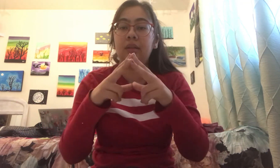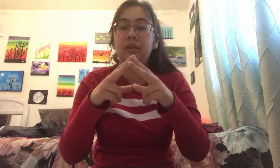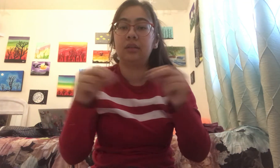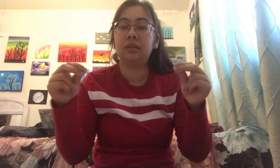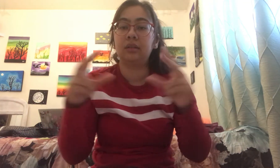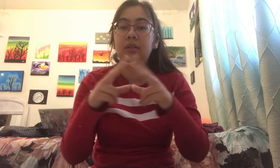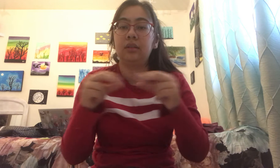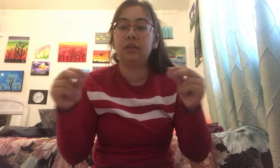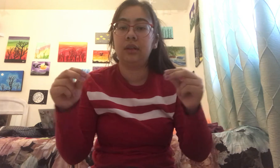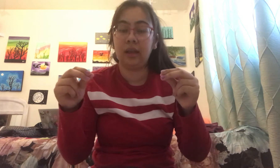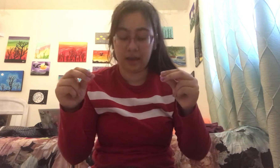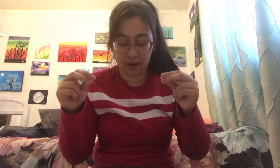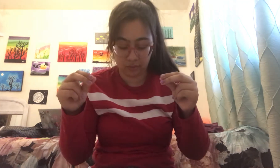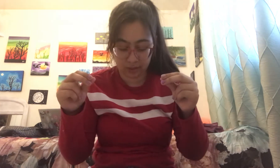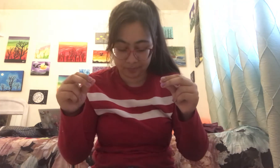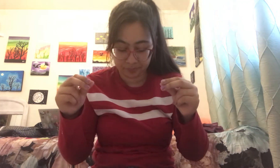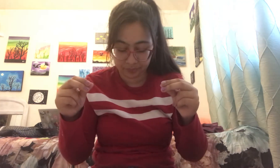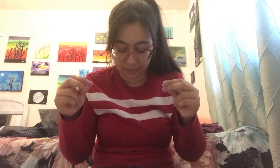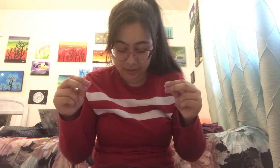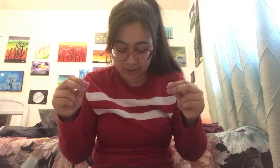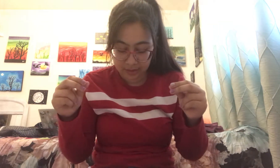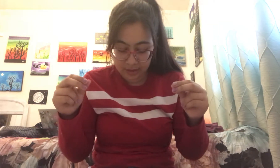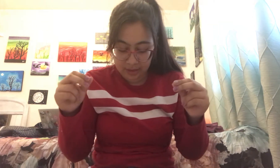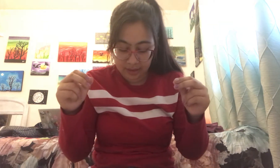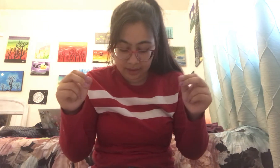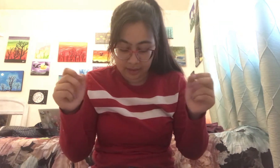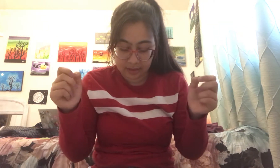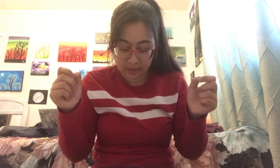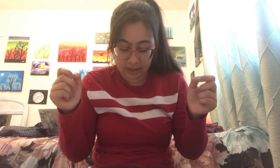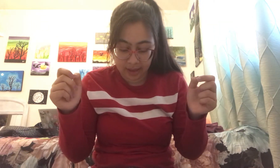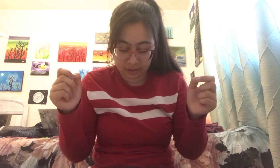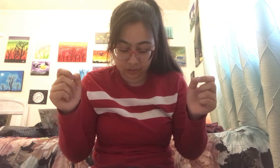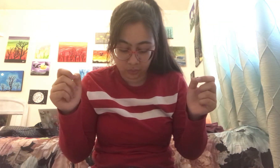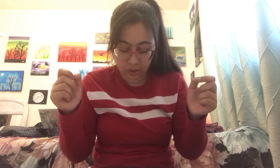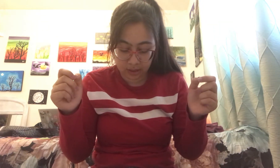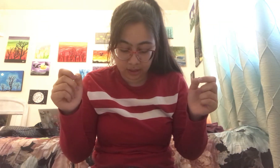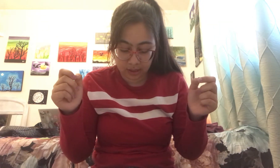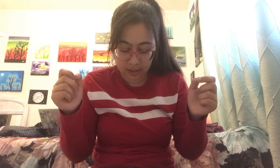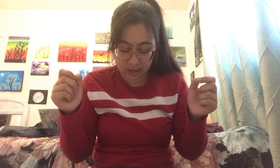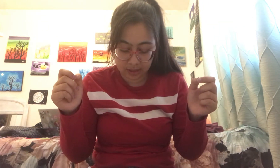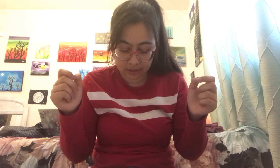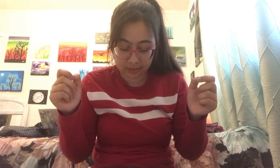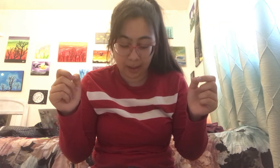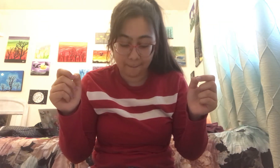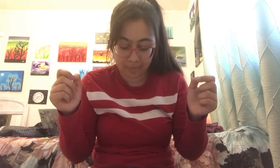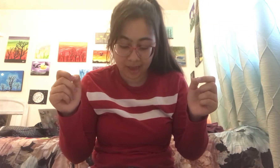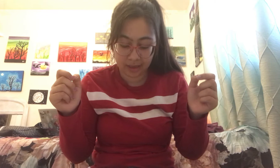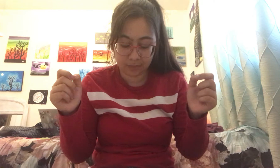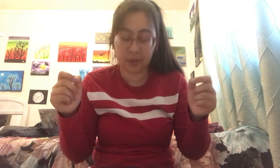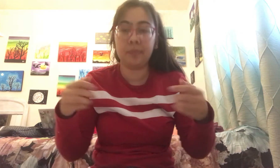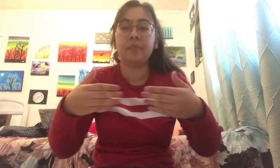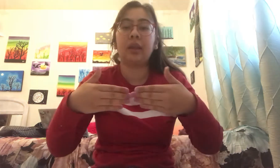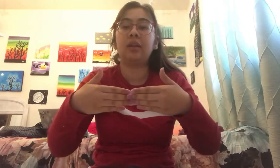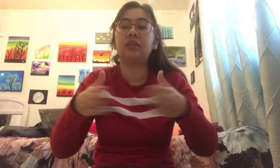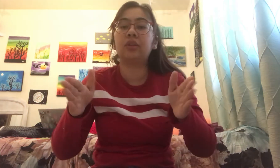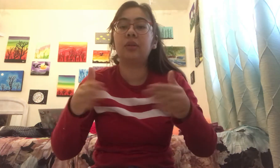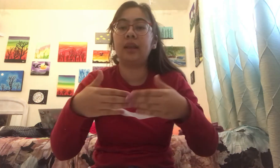Nicaragua and then the last one is Panama and you just go like